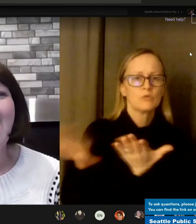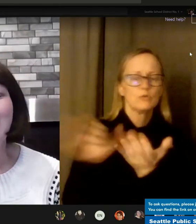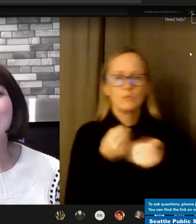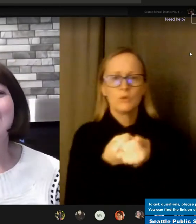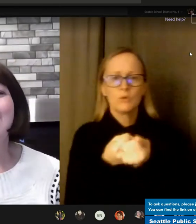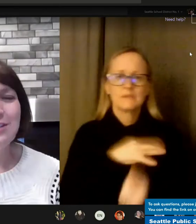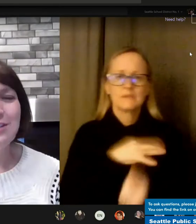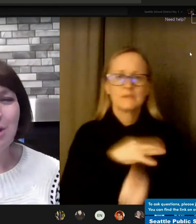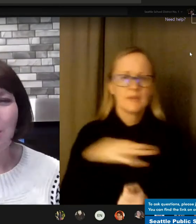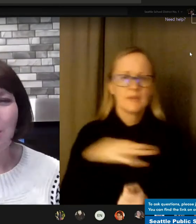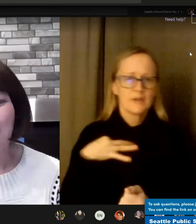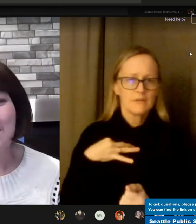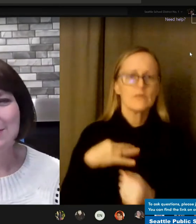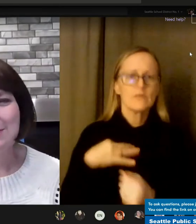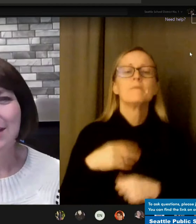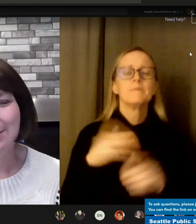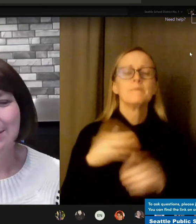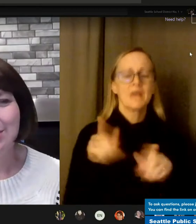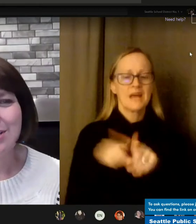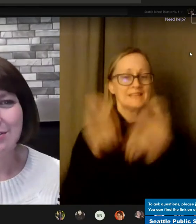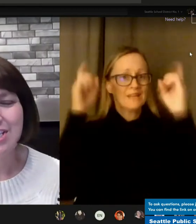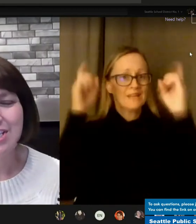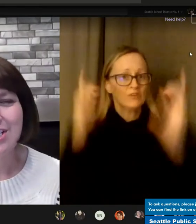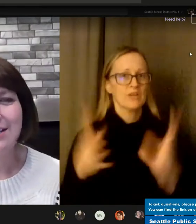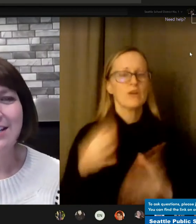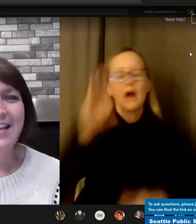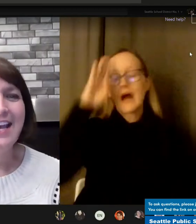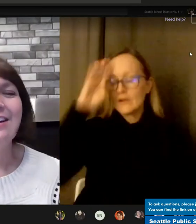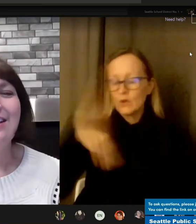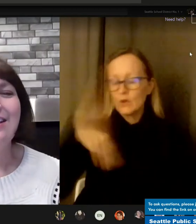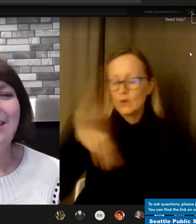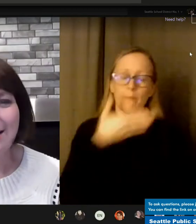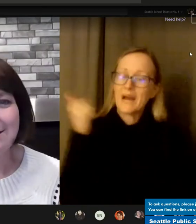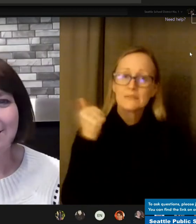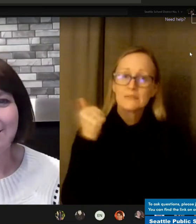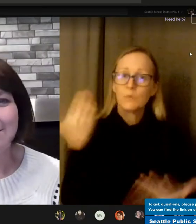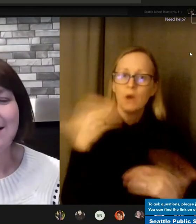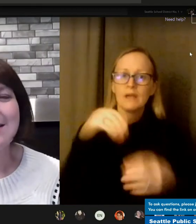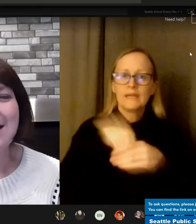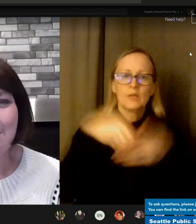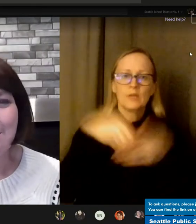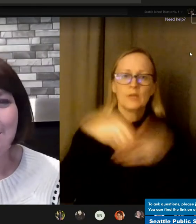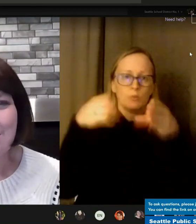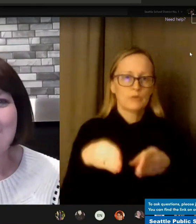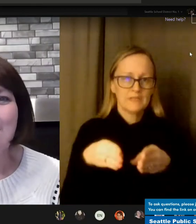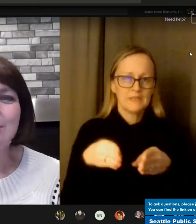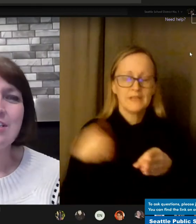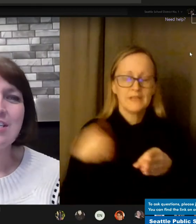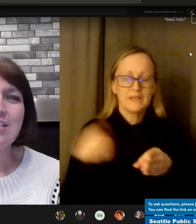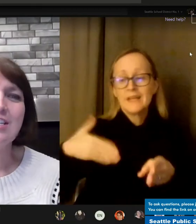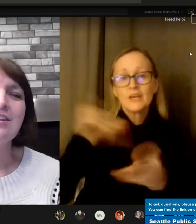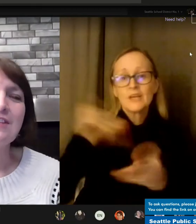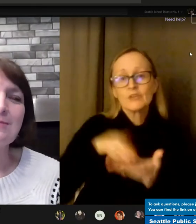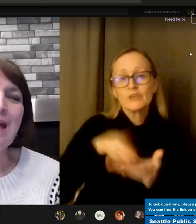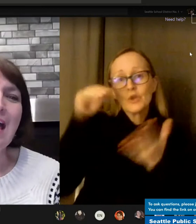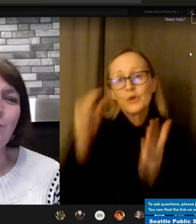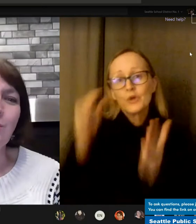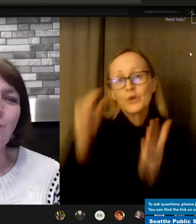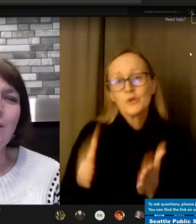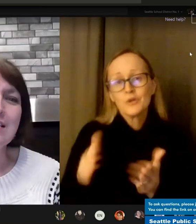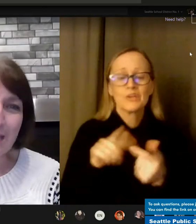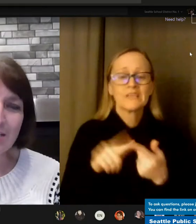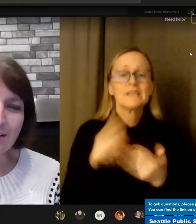that there is no replacement for in-person instruction, and that our youngest learners and some students in special education service